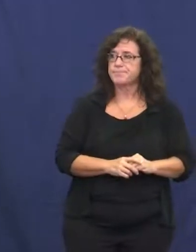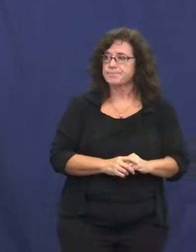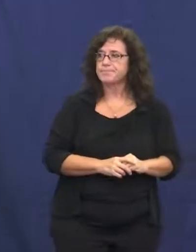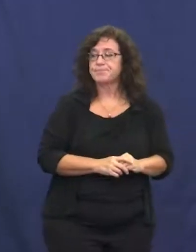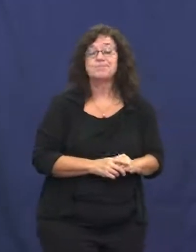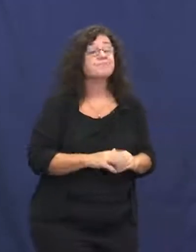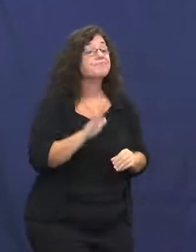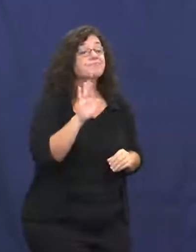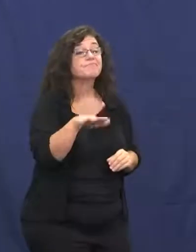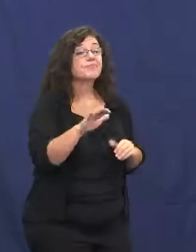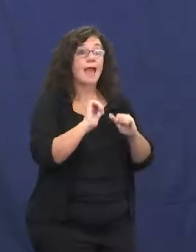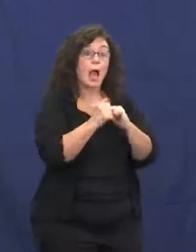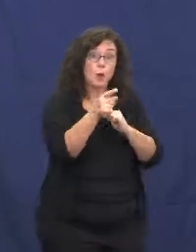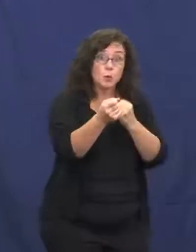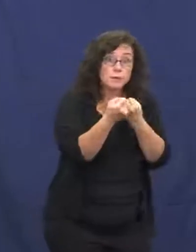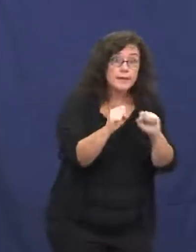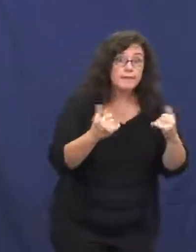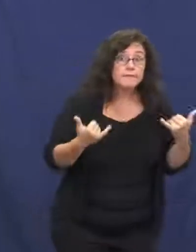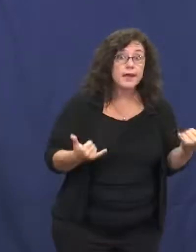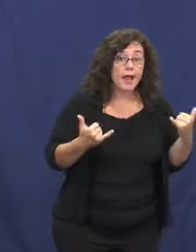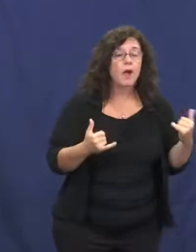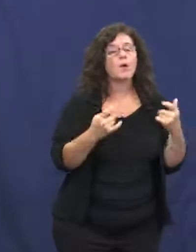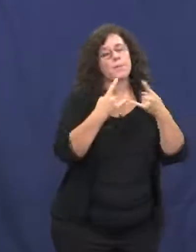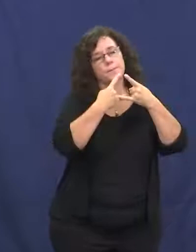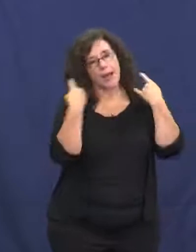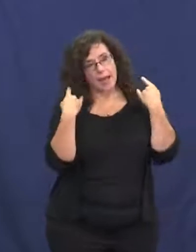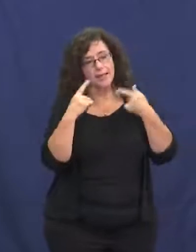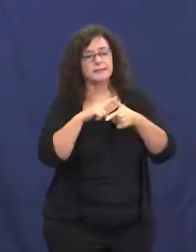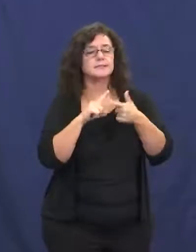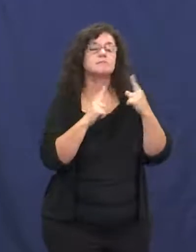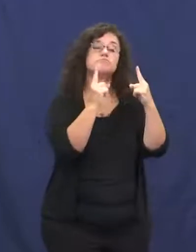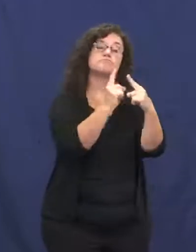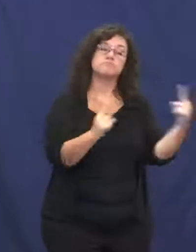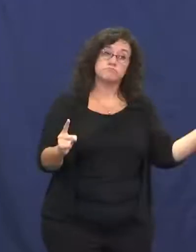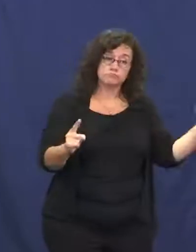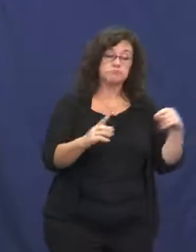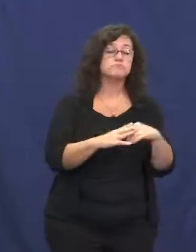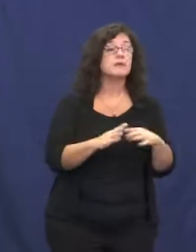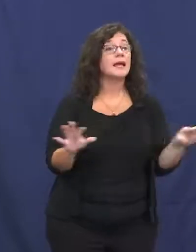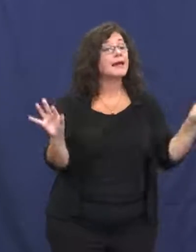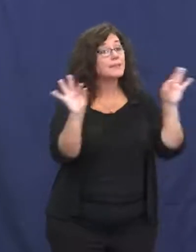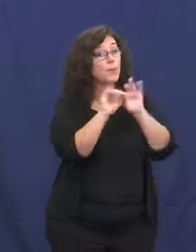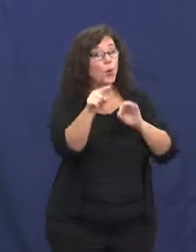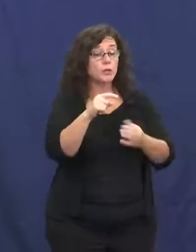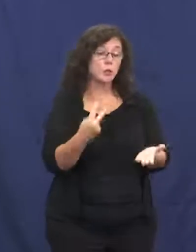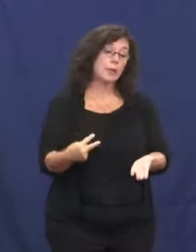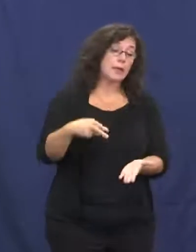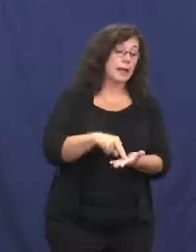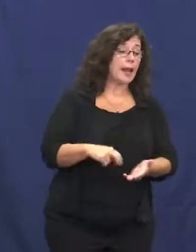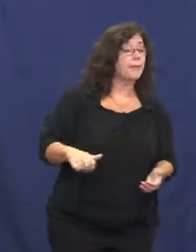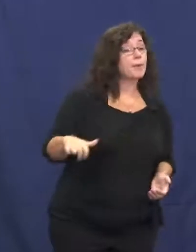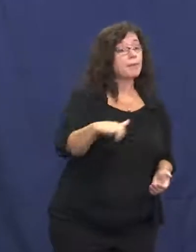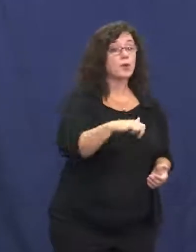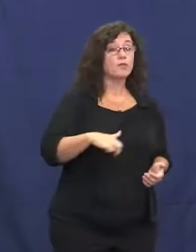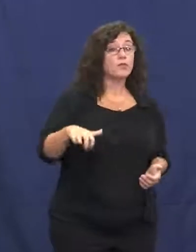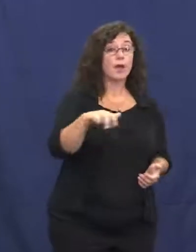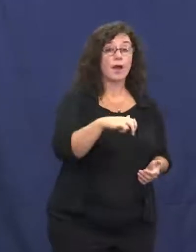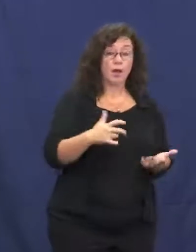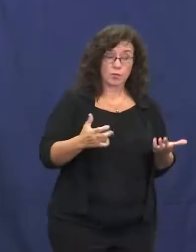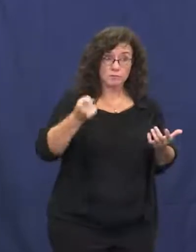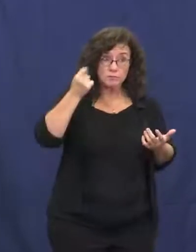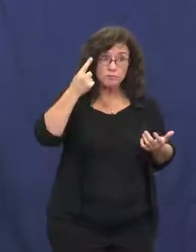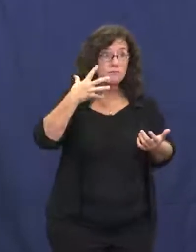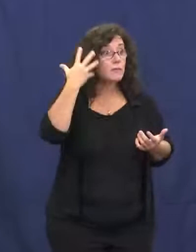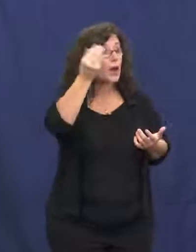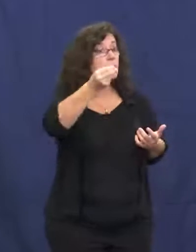mask. Practice social distancing. And you want to get up and move around and sit less. Even gardening can